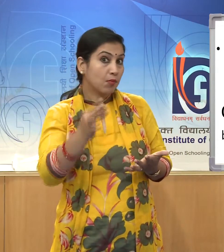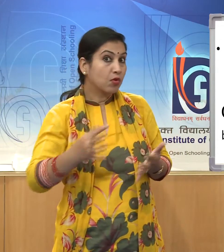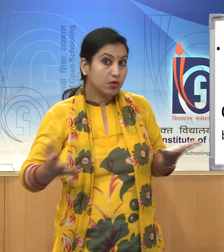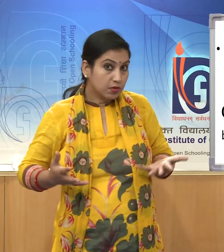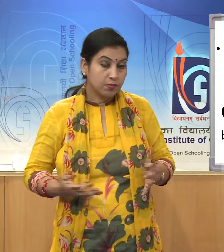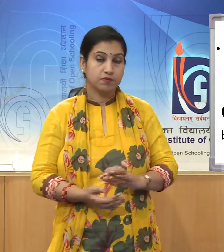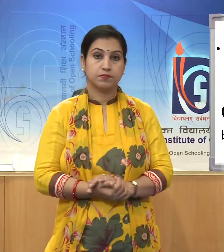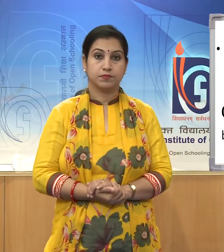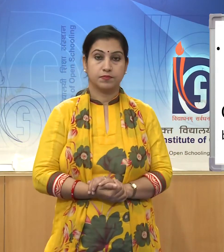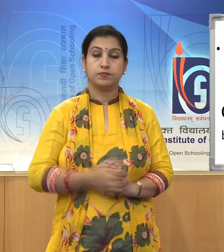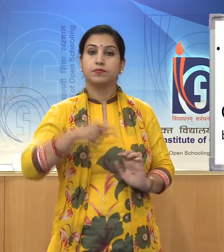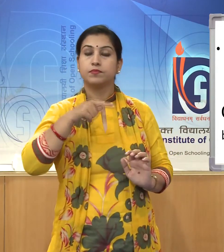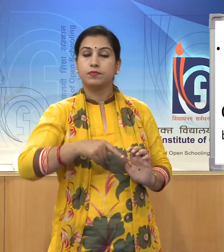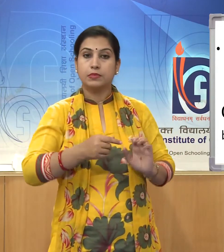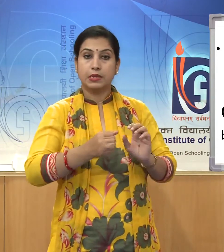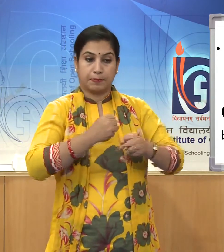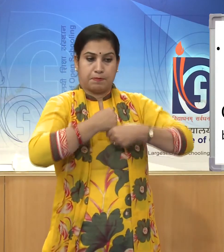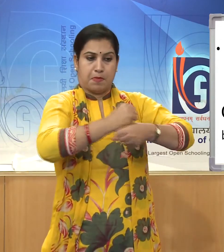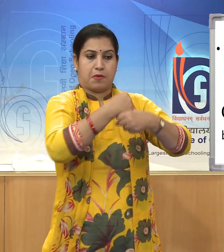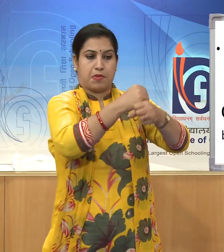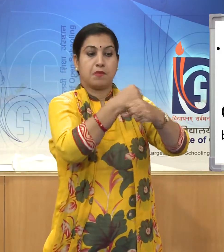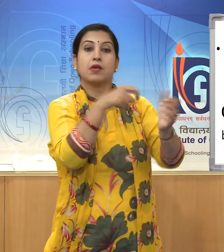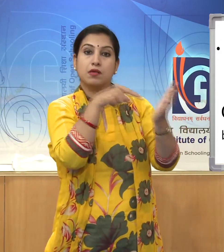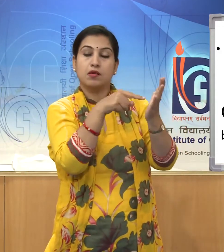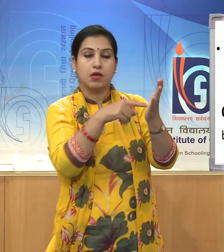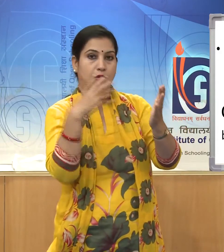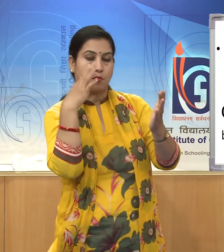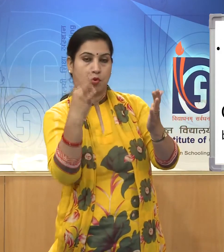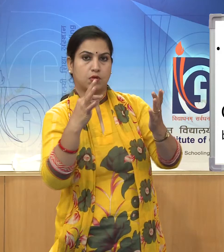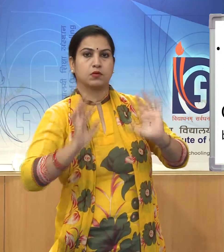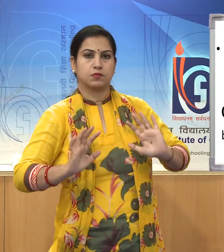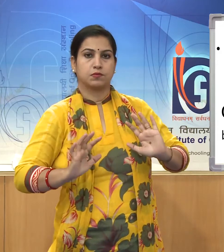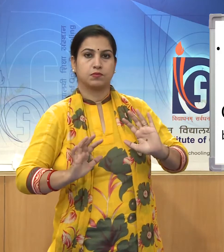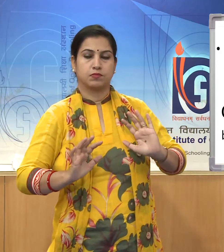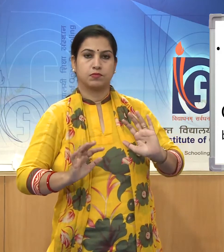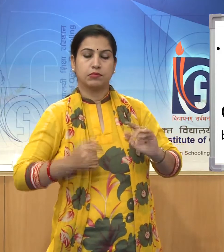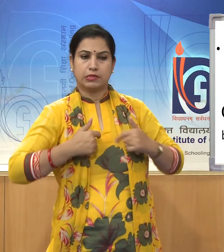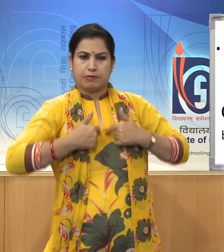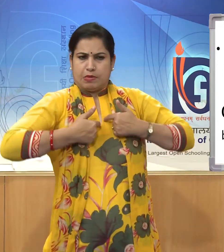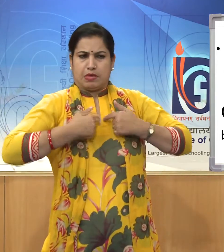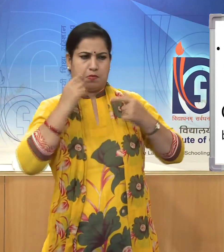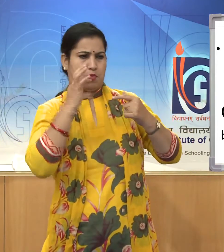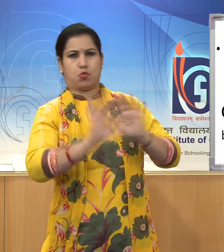importance on construction, but not to the emotion.